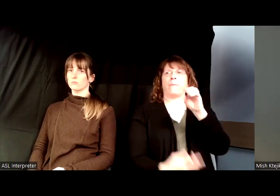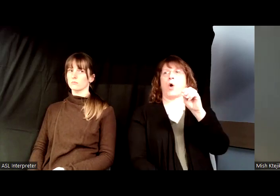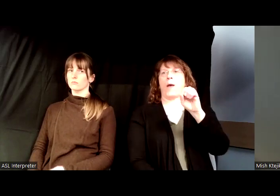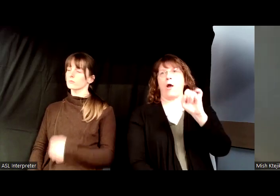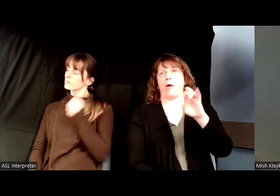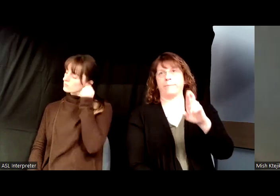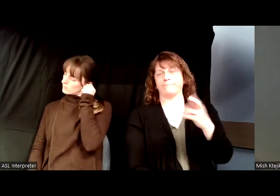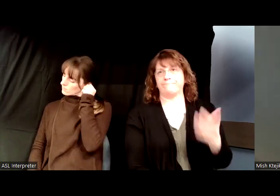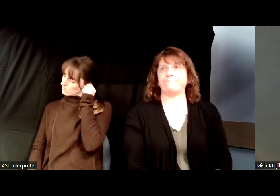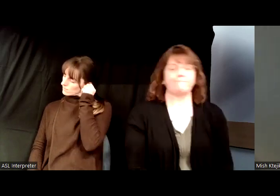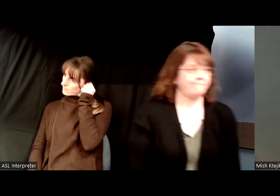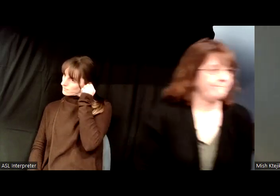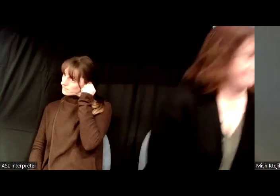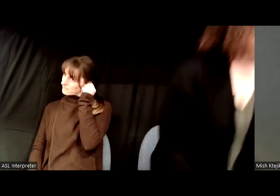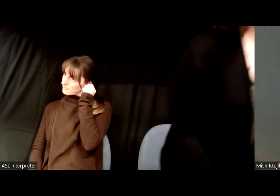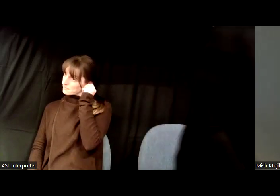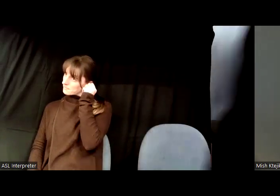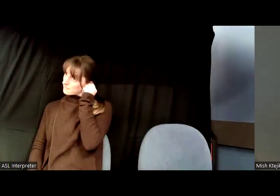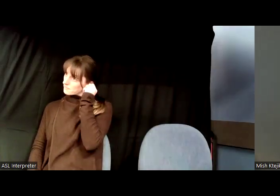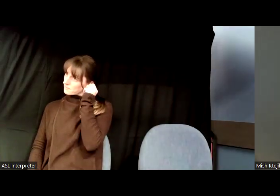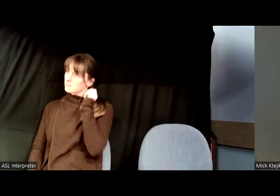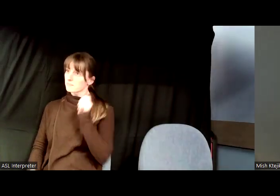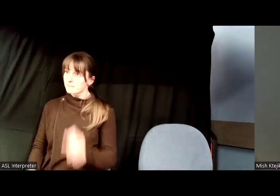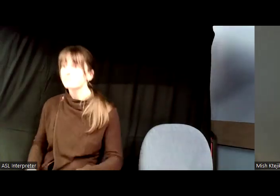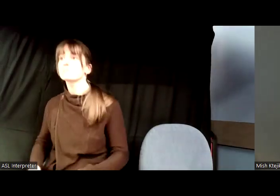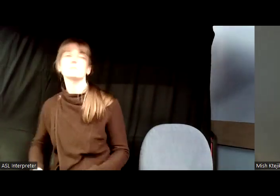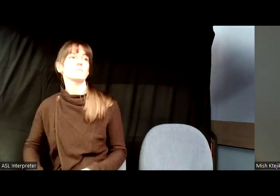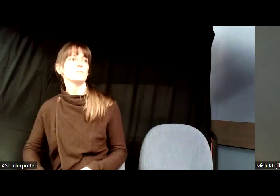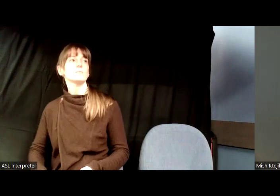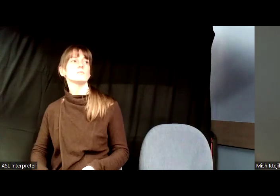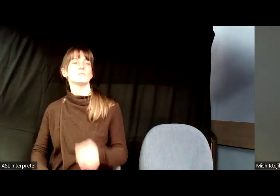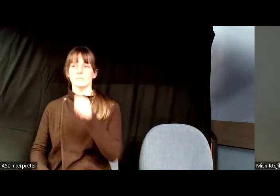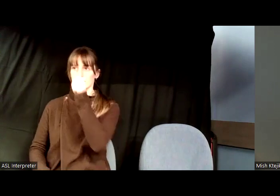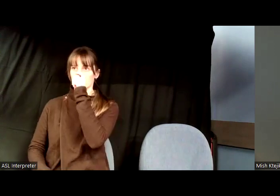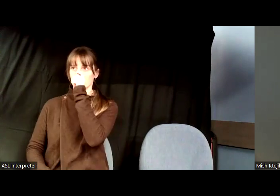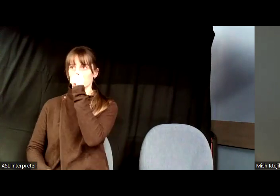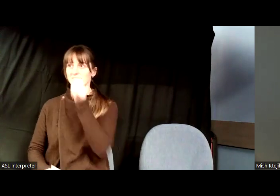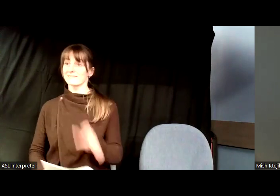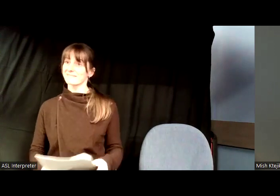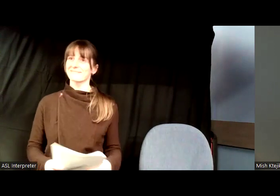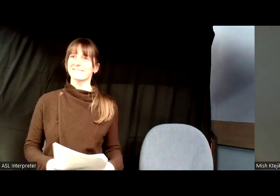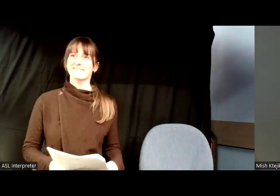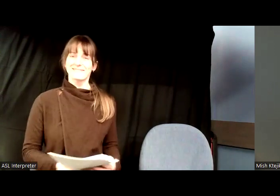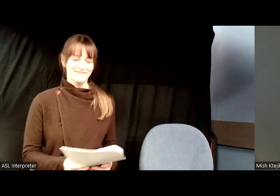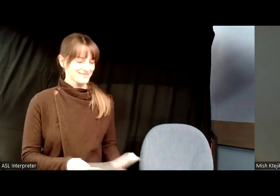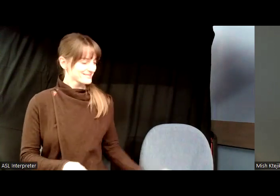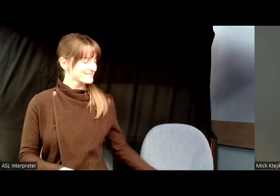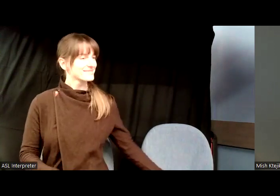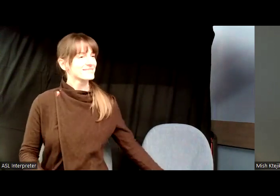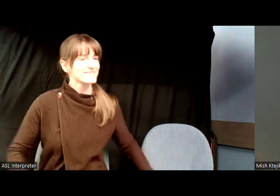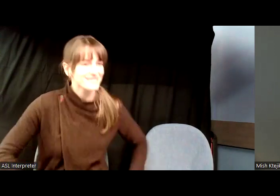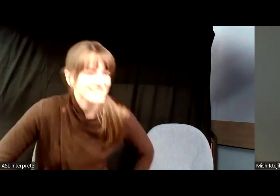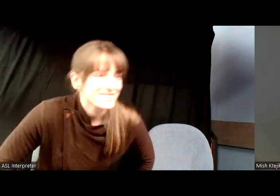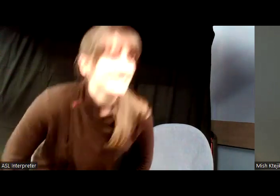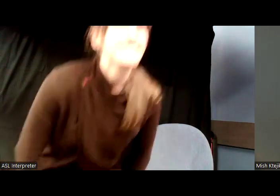that language is borrowed directly from the OAR. Interpreters are going to switch. Where am I going here?